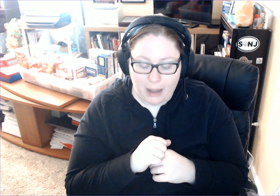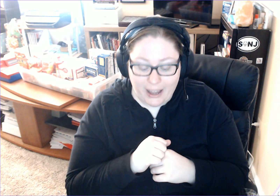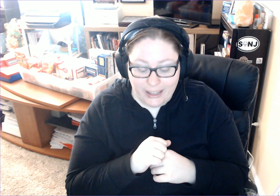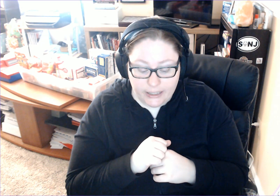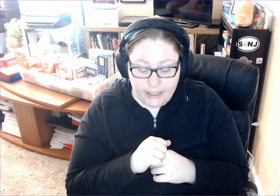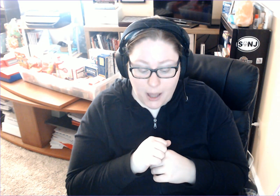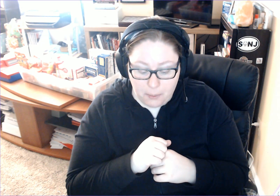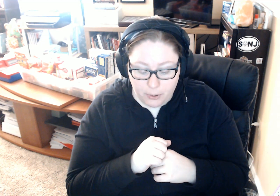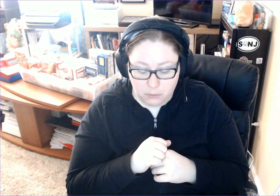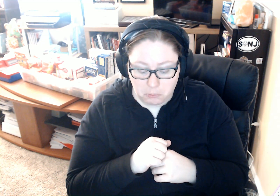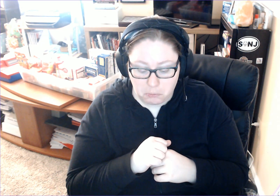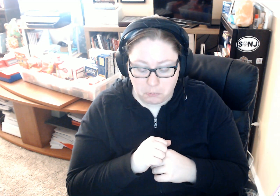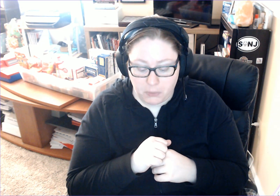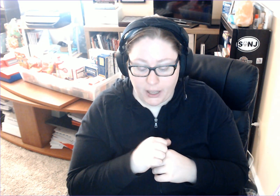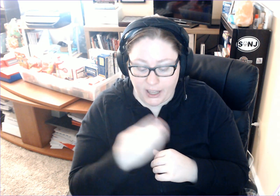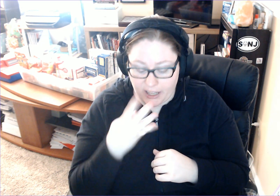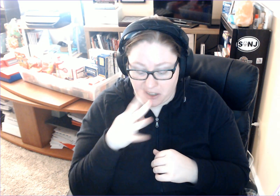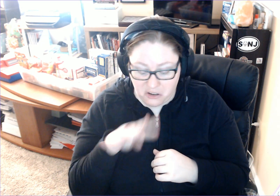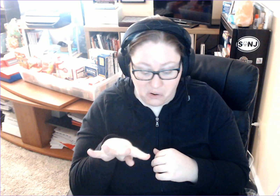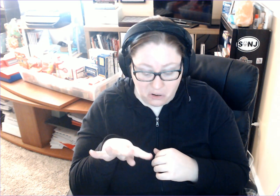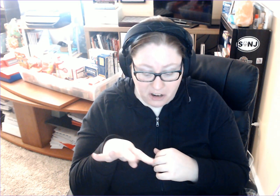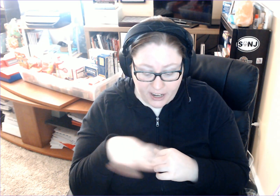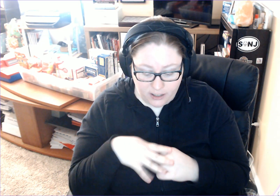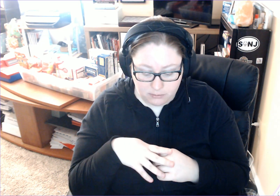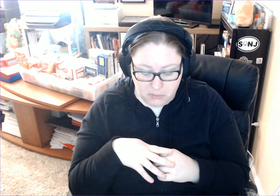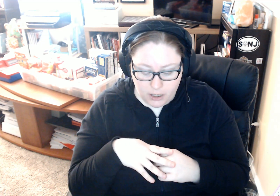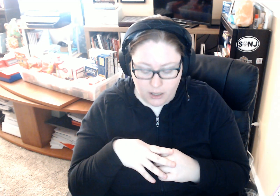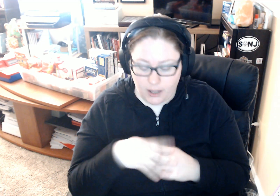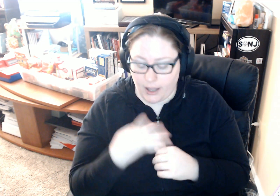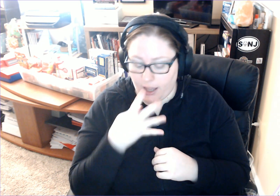piling up, ignoring,